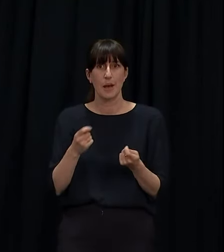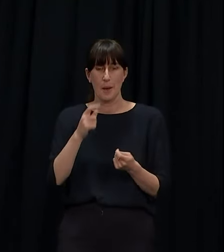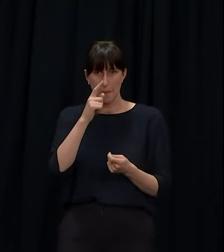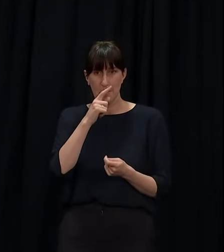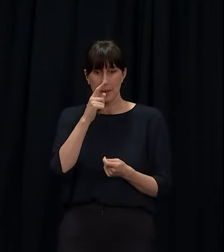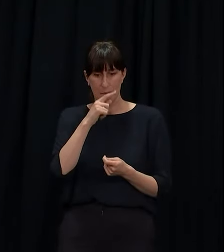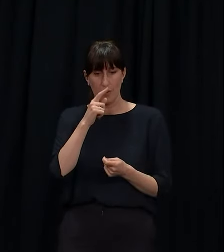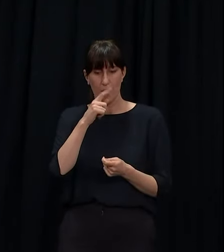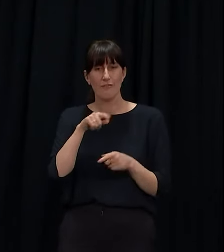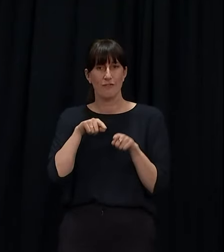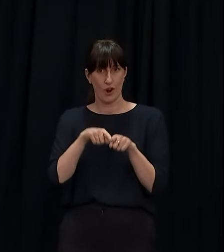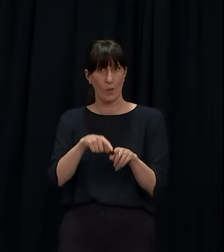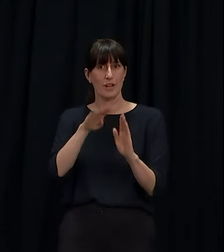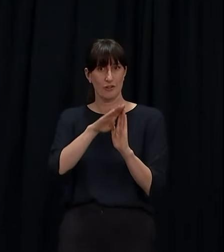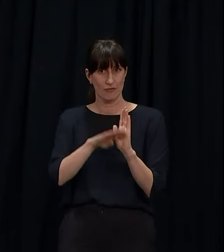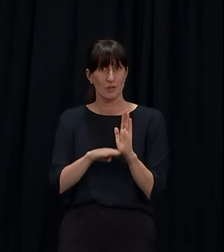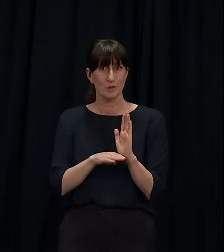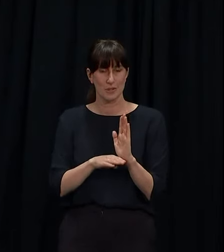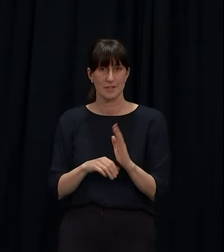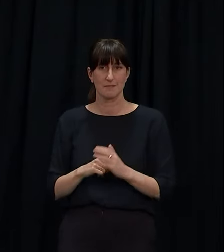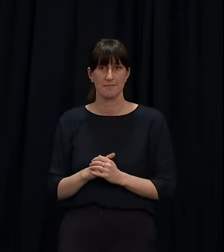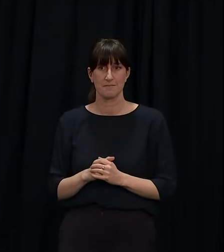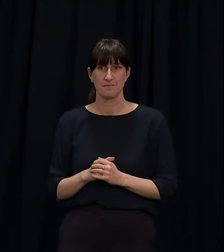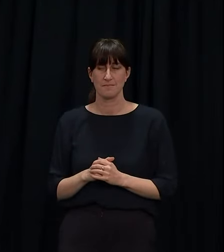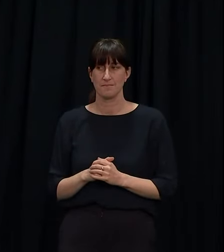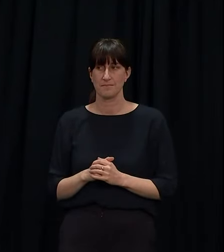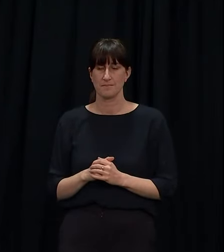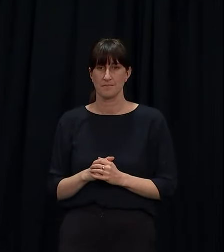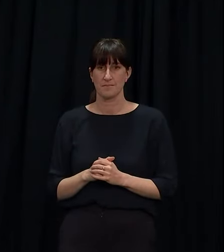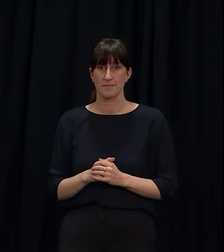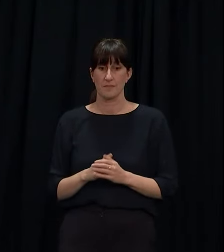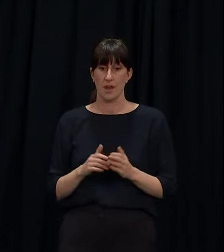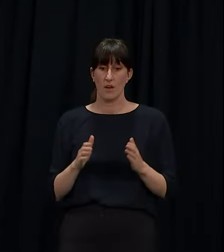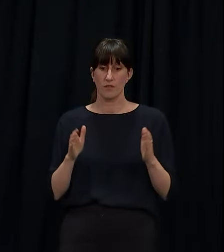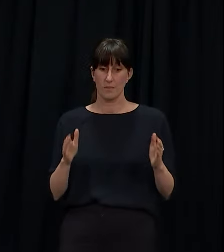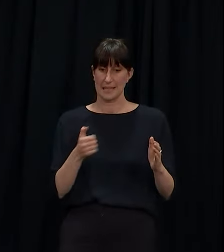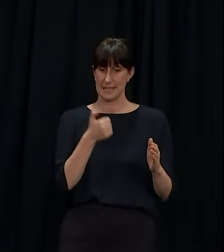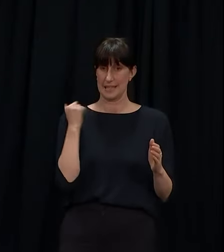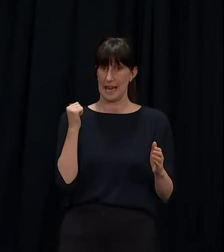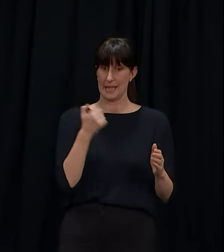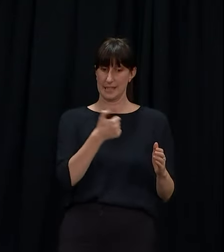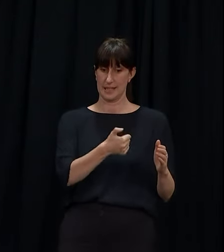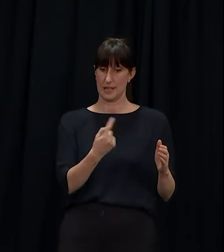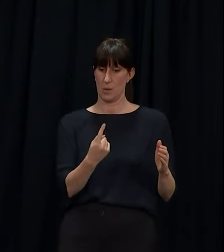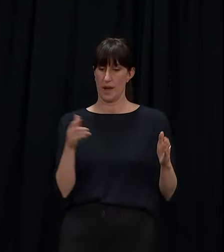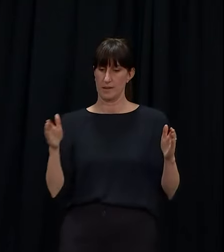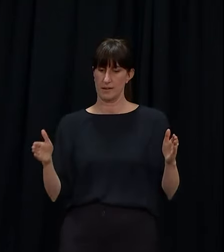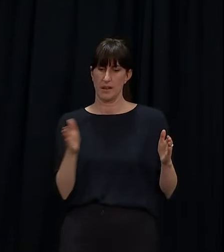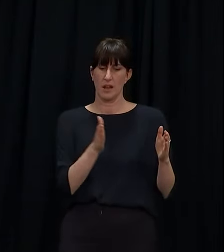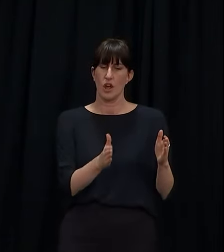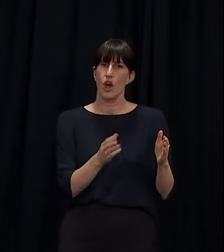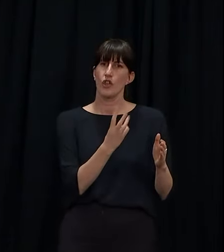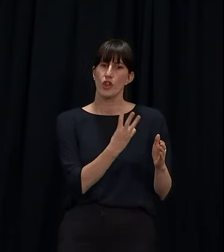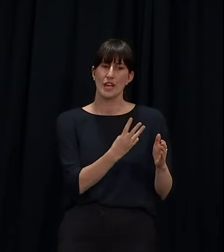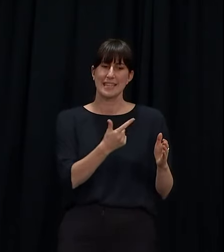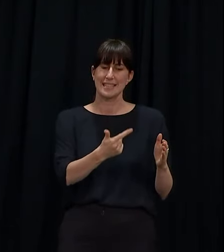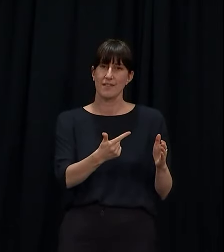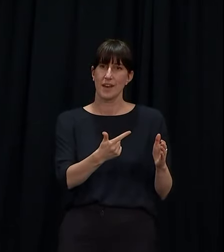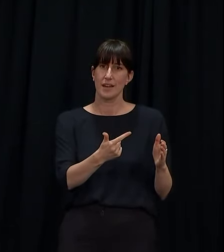began. We also know that 37 of the cases were from within households that already had a